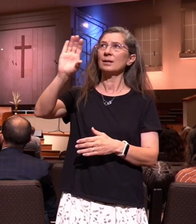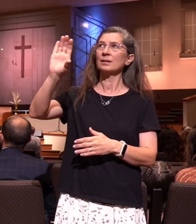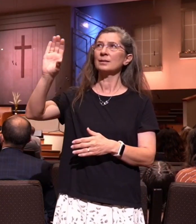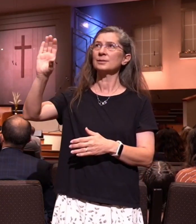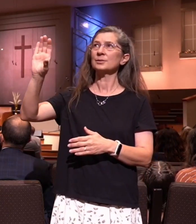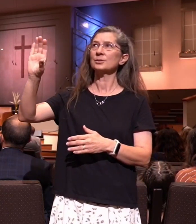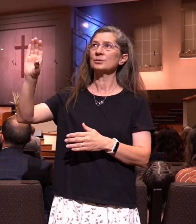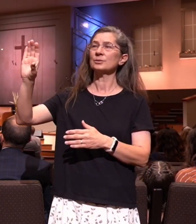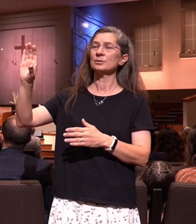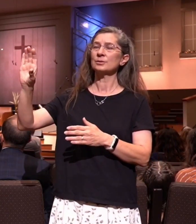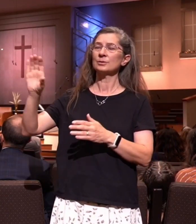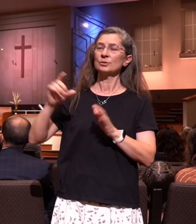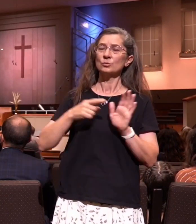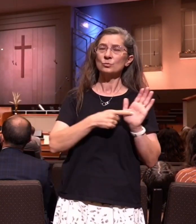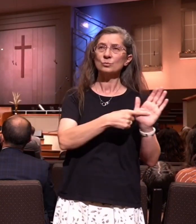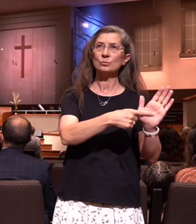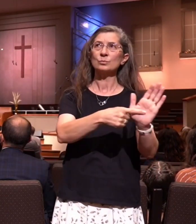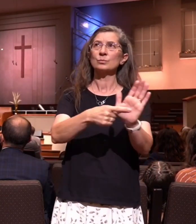cross